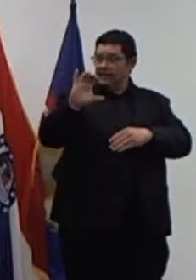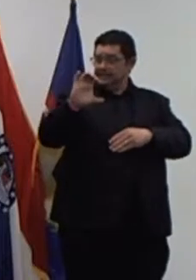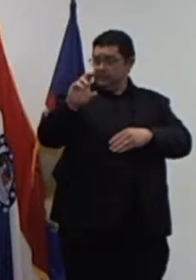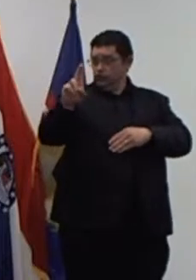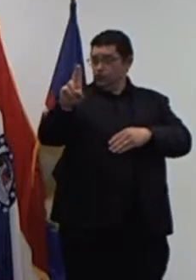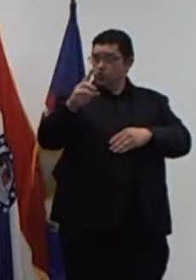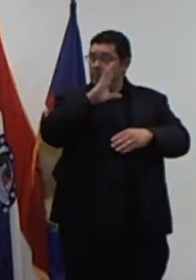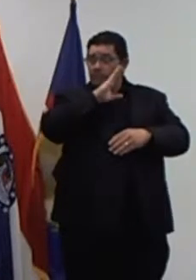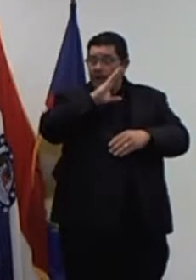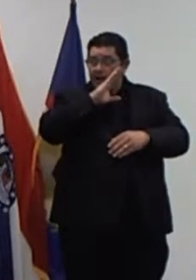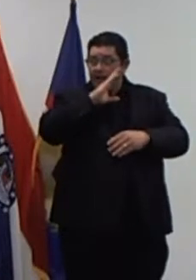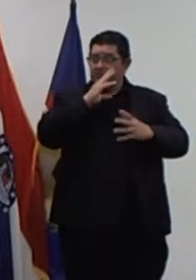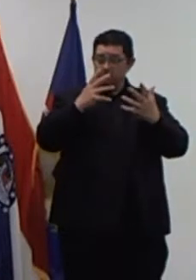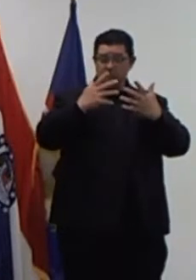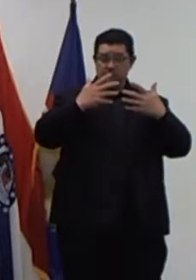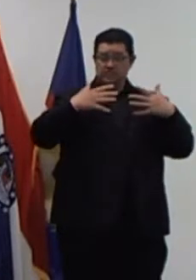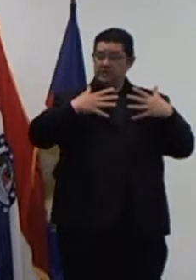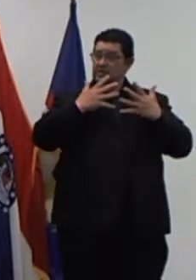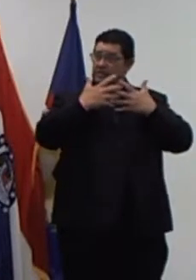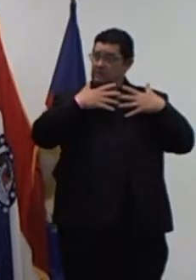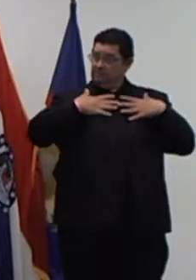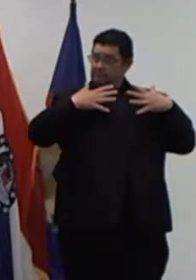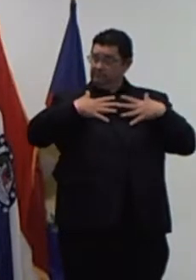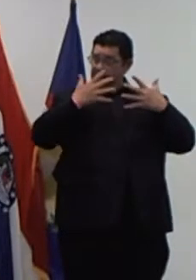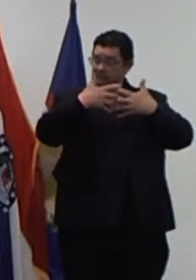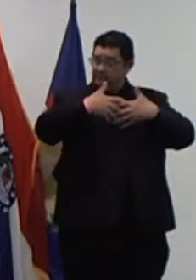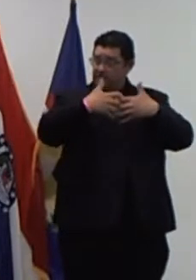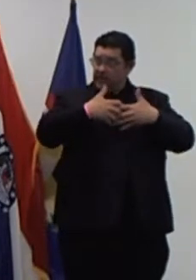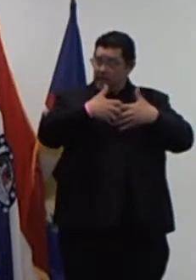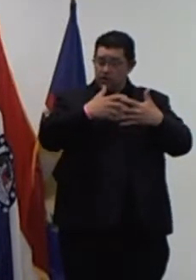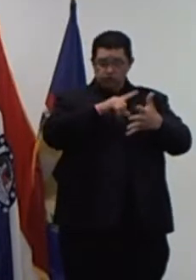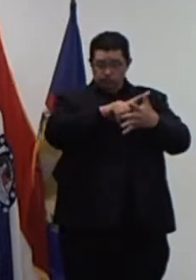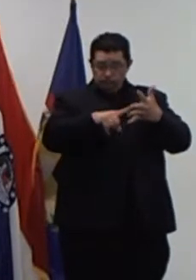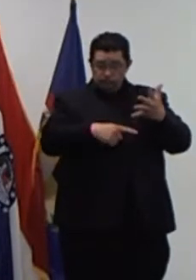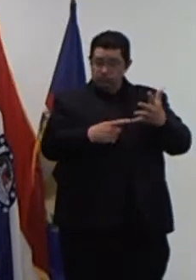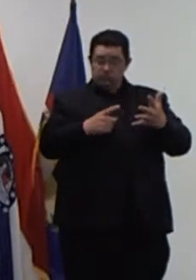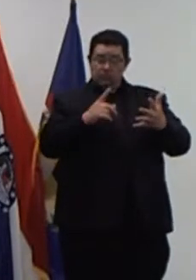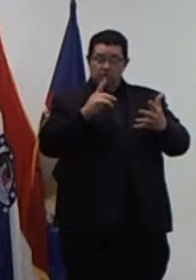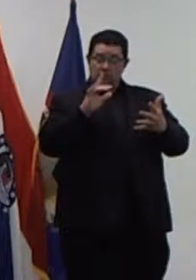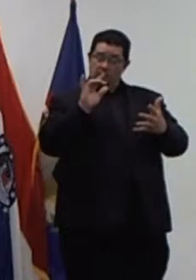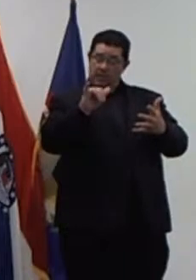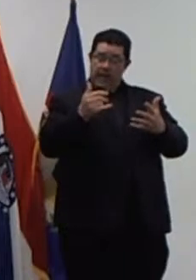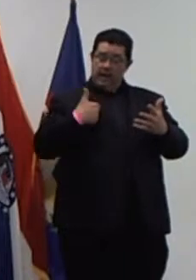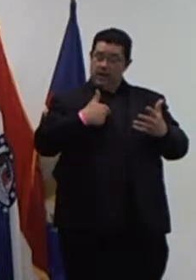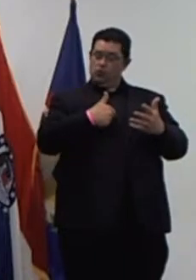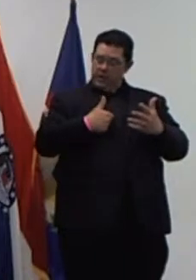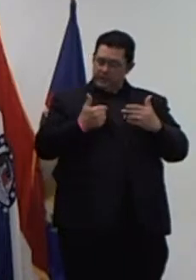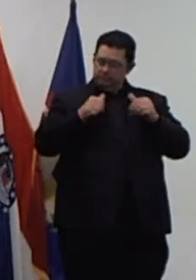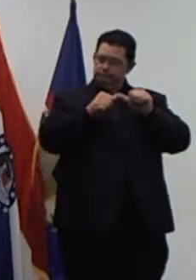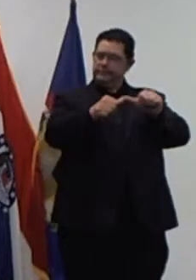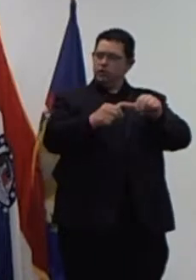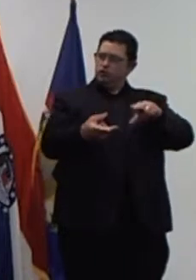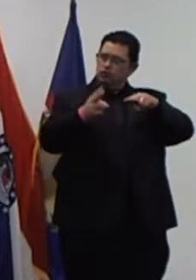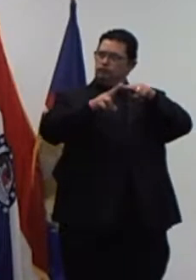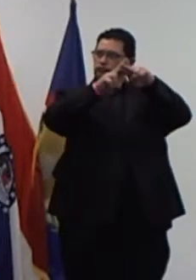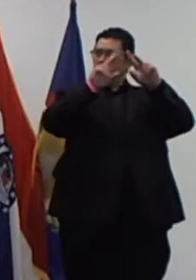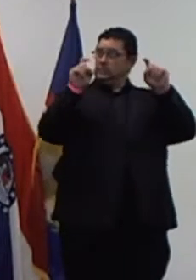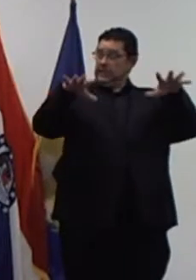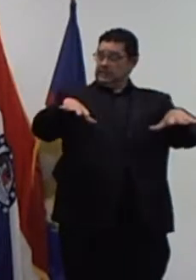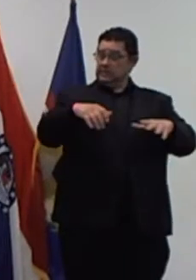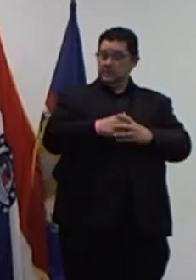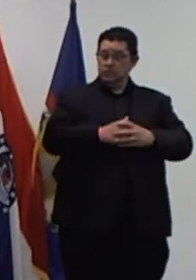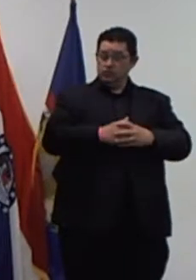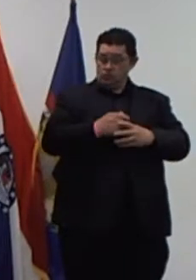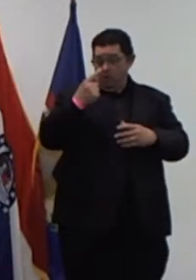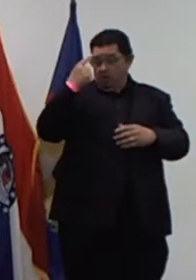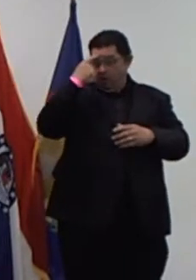supplies, all these different things that we know we're much more prepared for that. And we continue to beef up the testing. So I think once that's gonna help to open